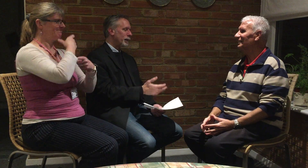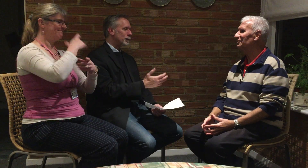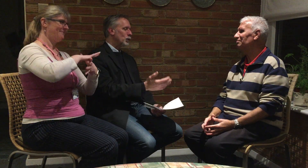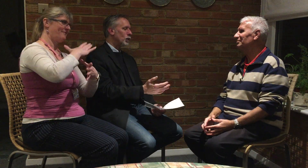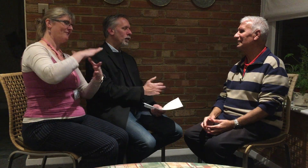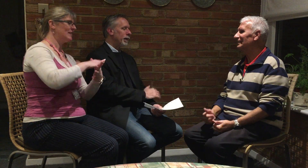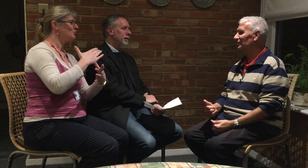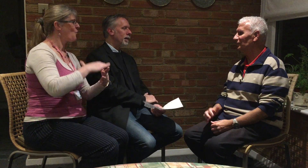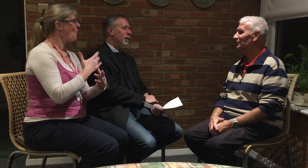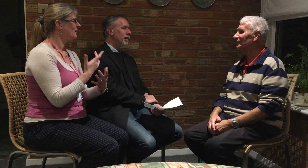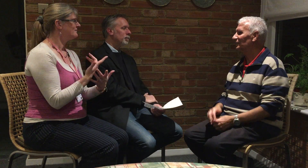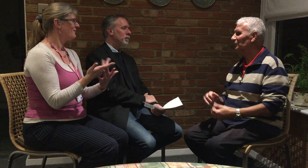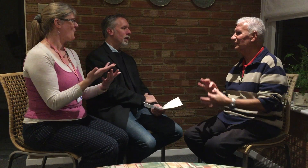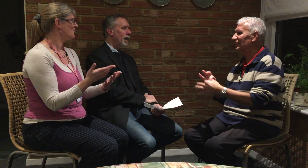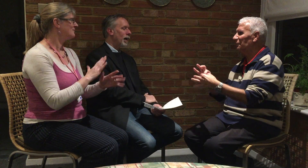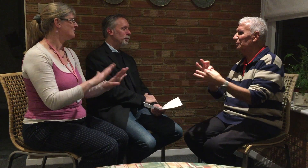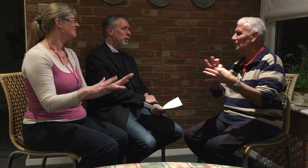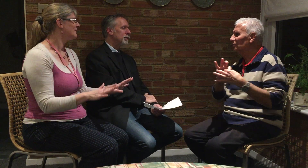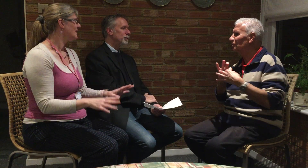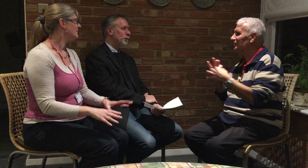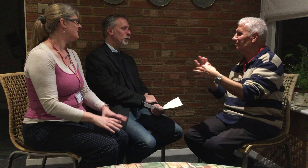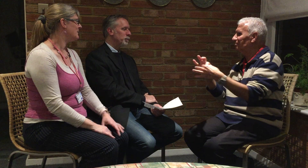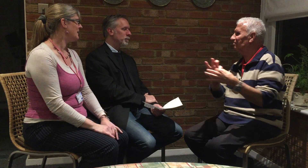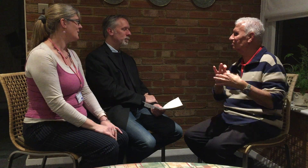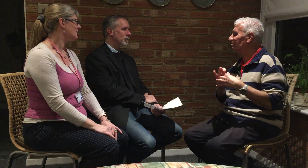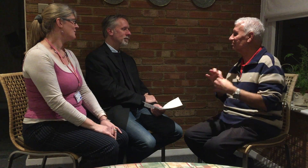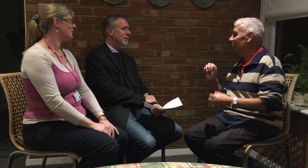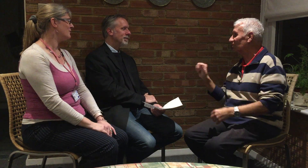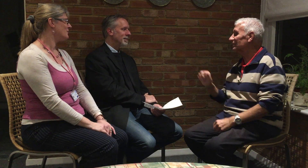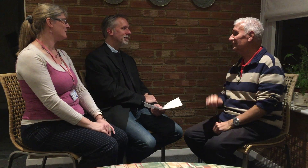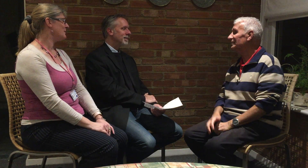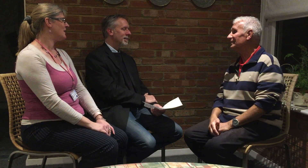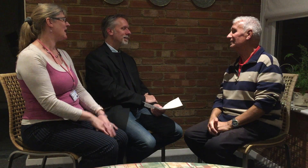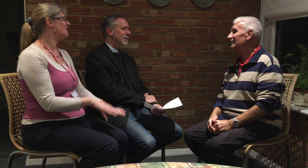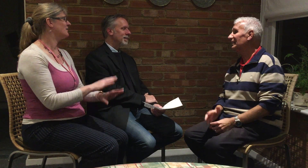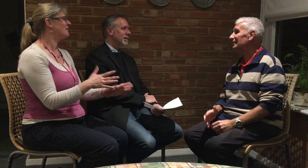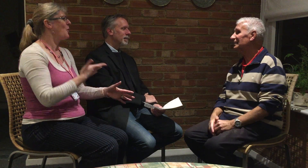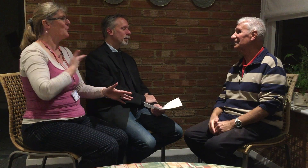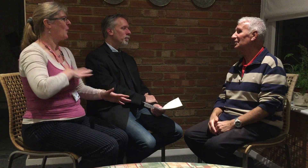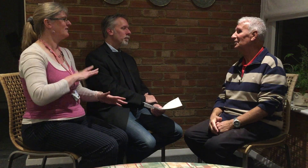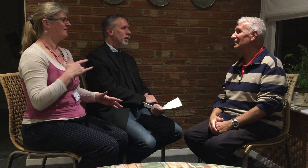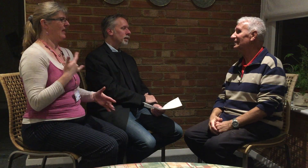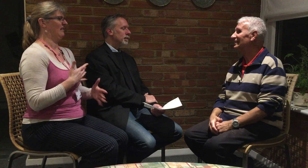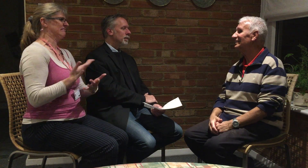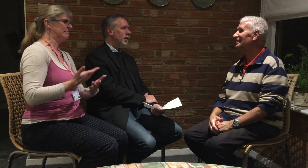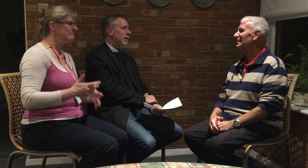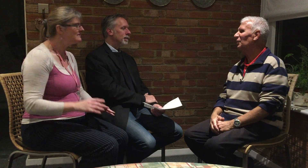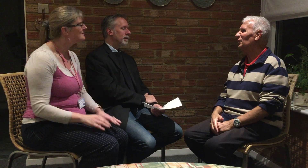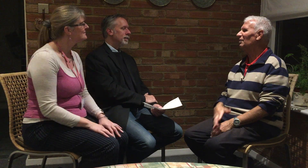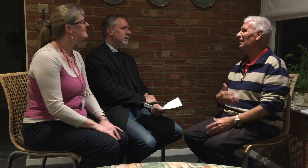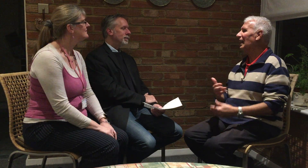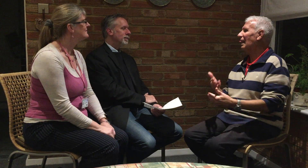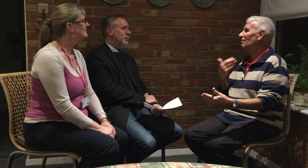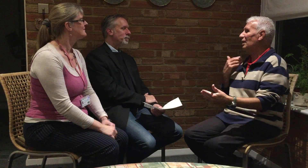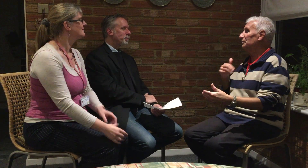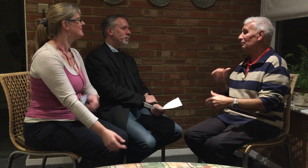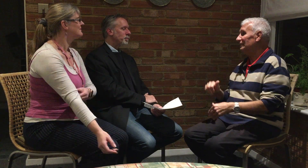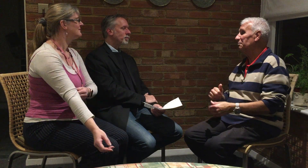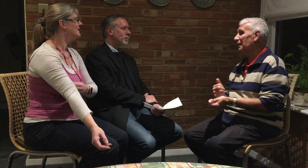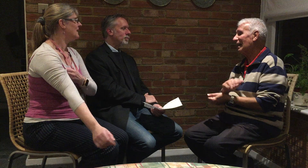it's not like unpleasant for them. It'd be good sort of for them communication. Yeah, you